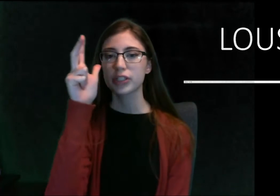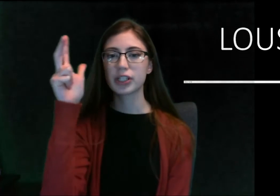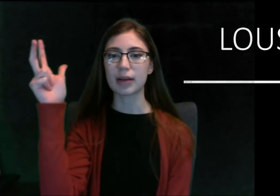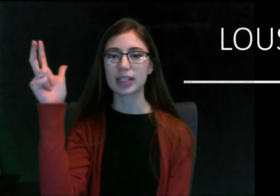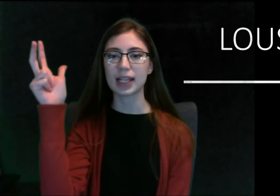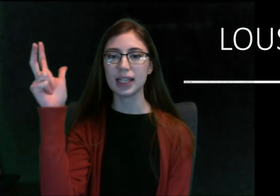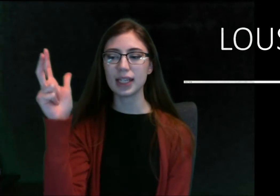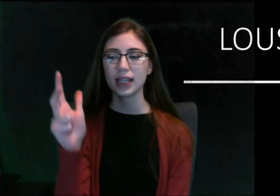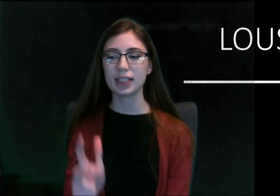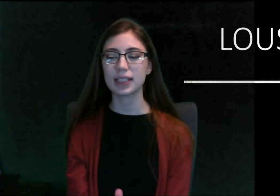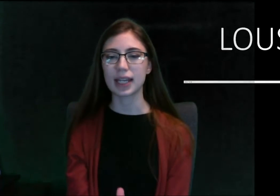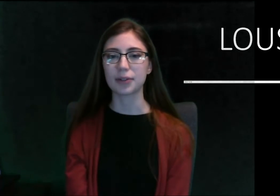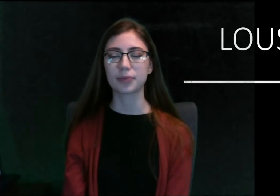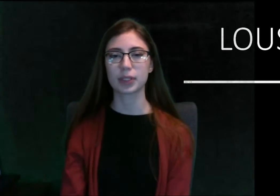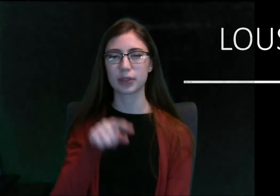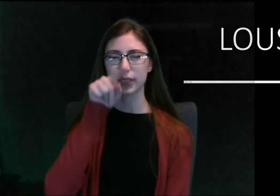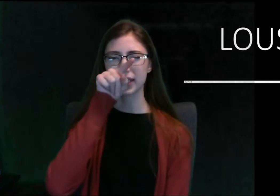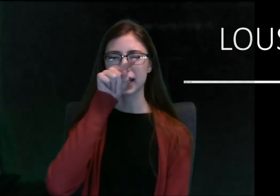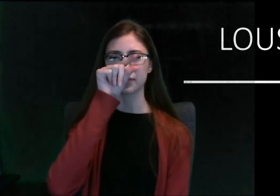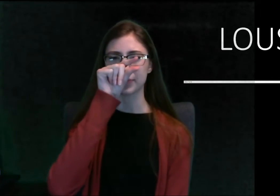dominant side and then down. So you see the kind of a